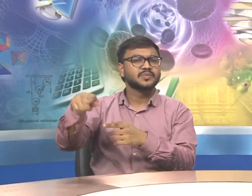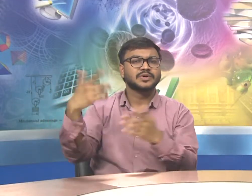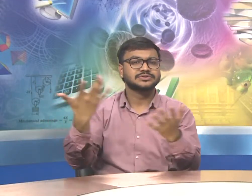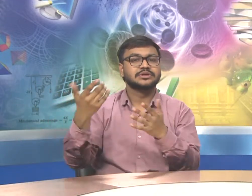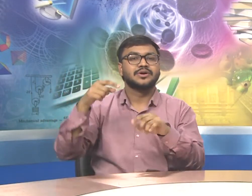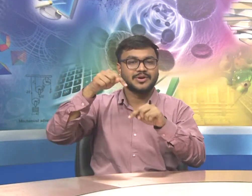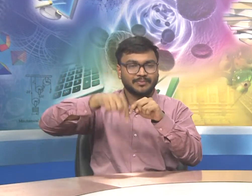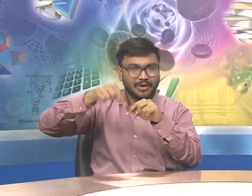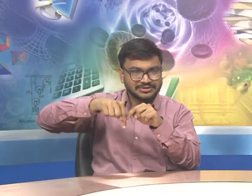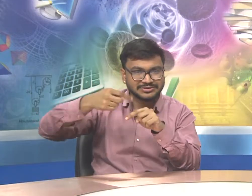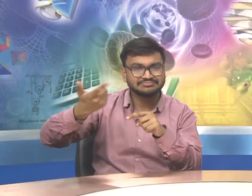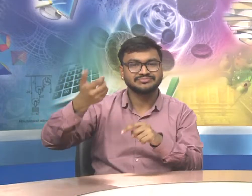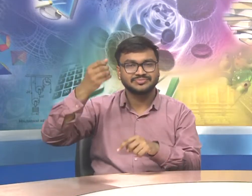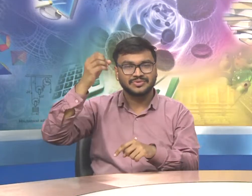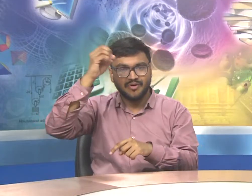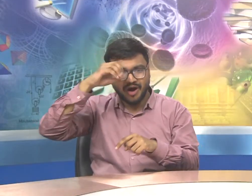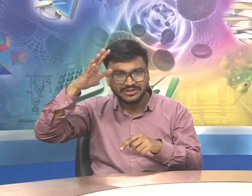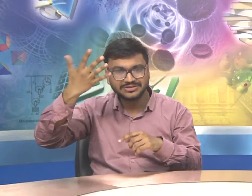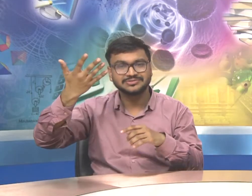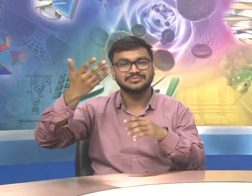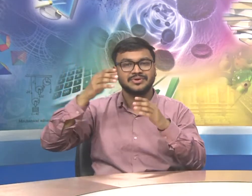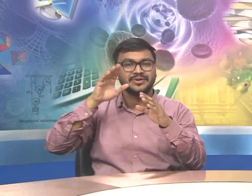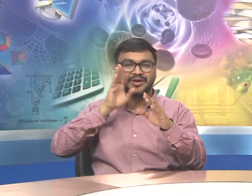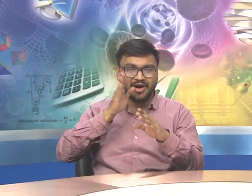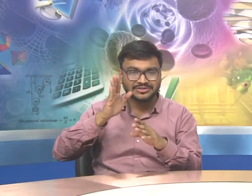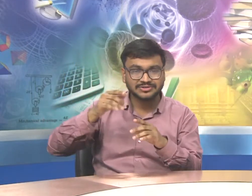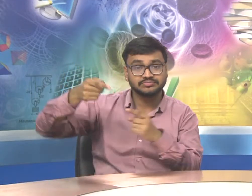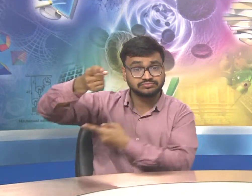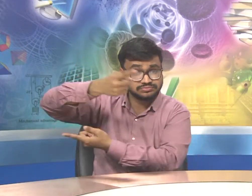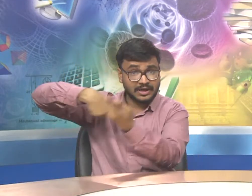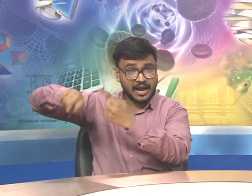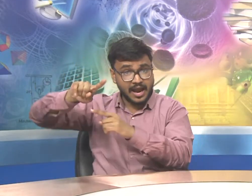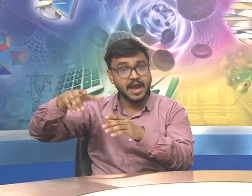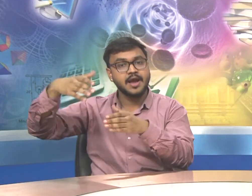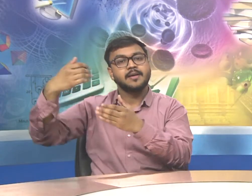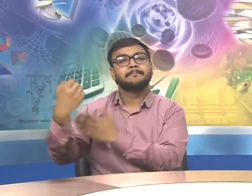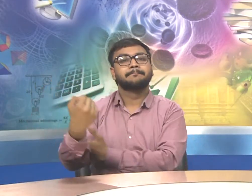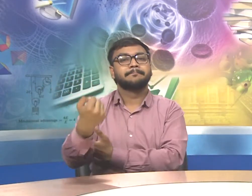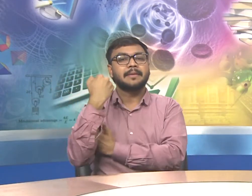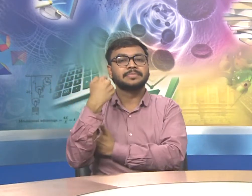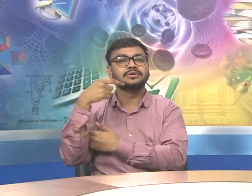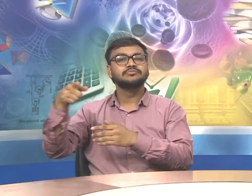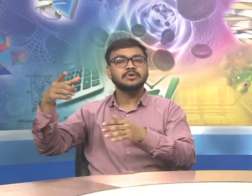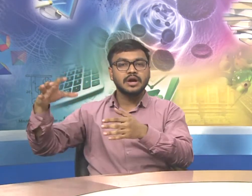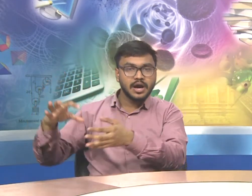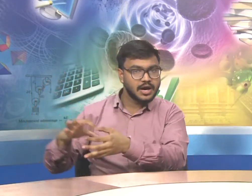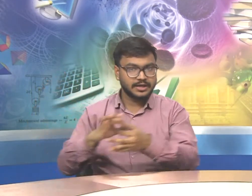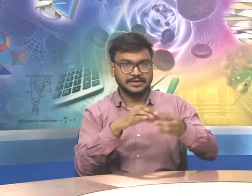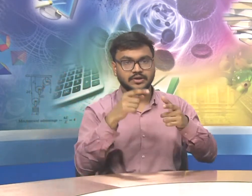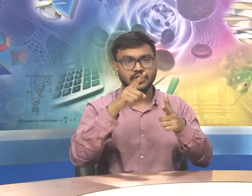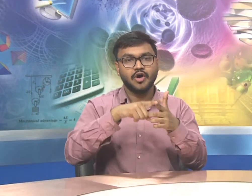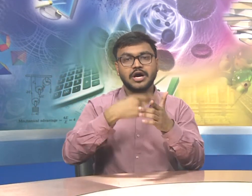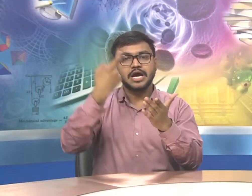the power of judicial review is an important guarantee of the rights of the people.